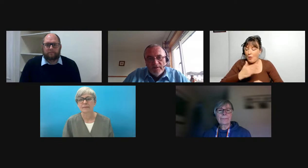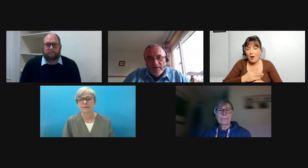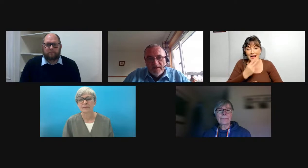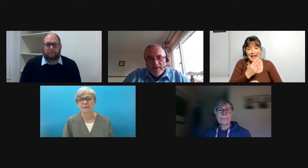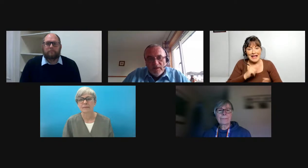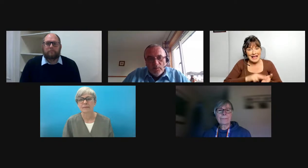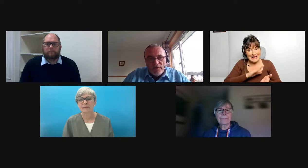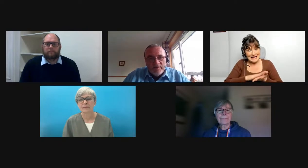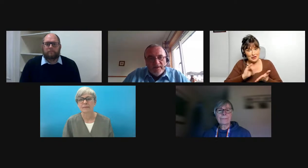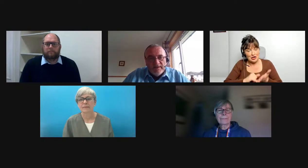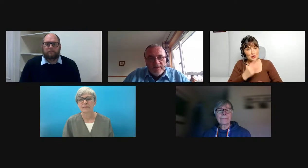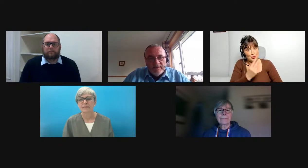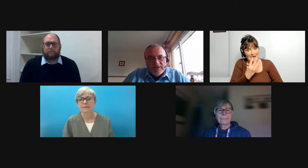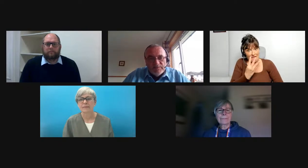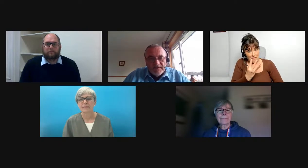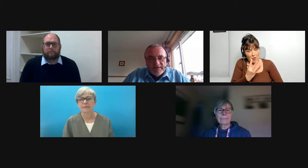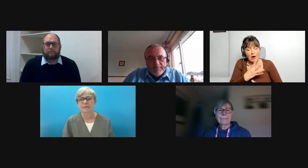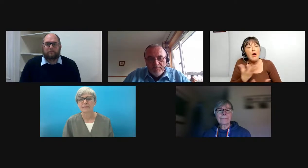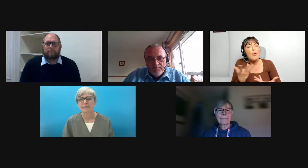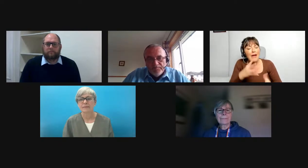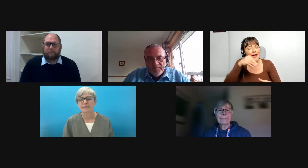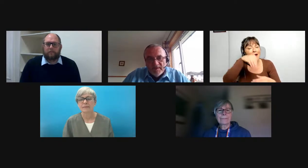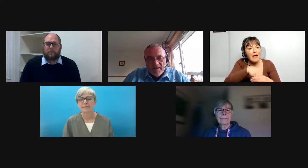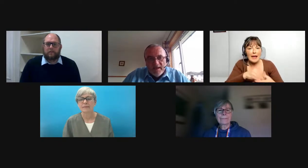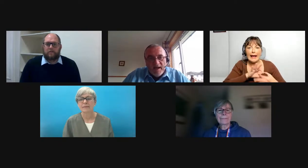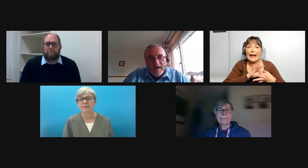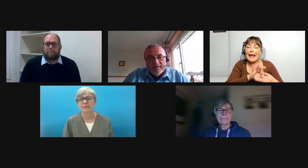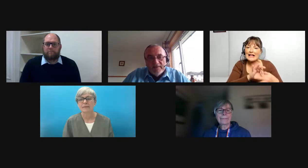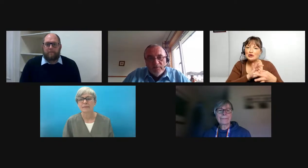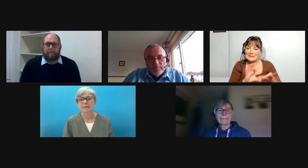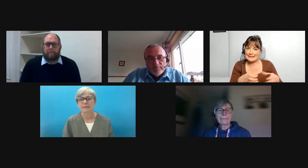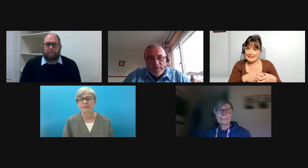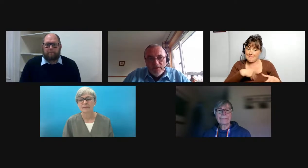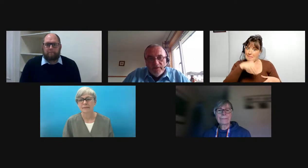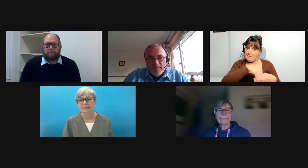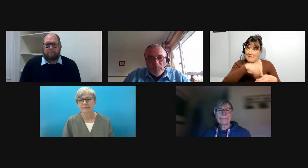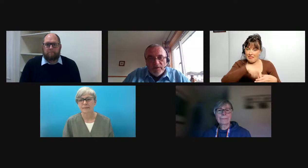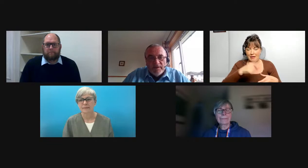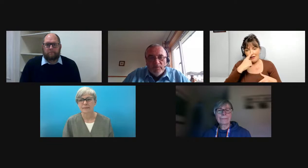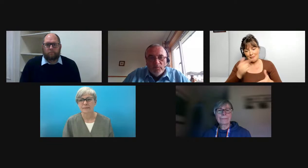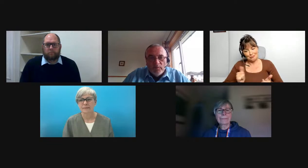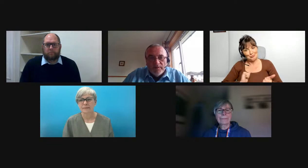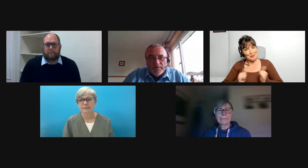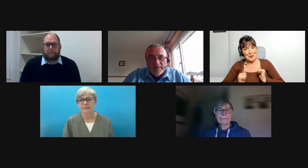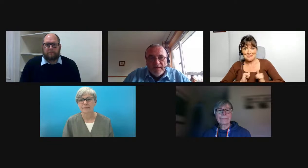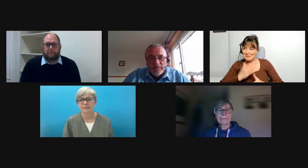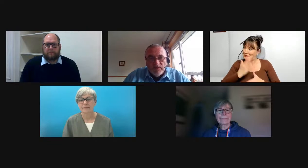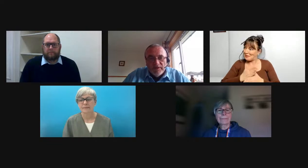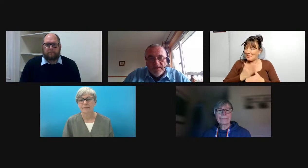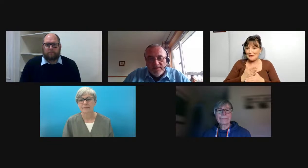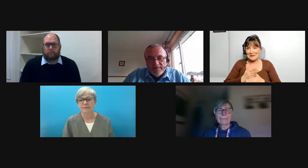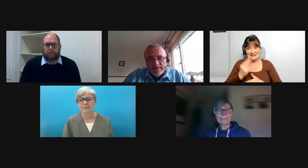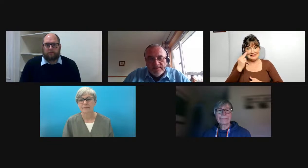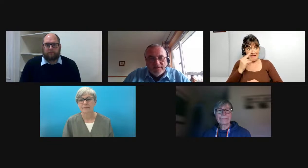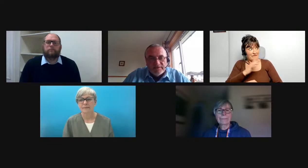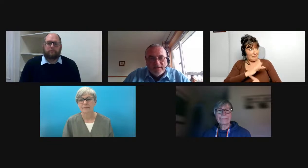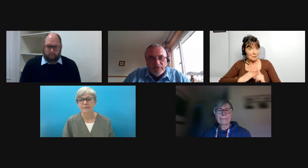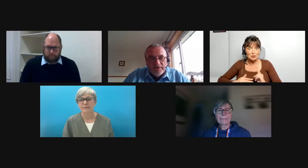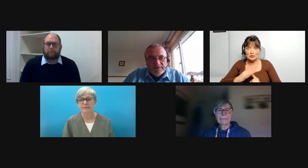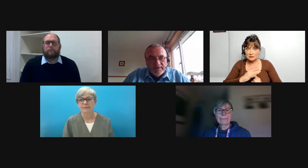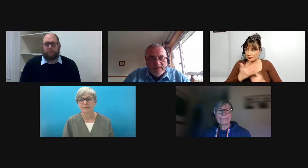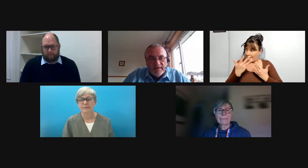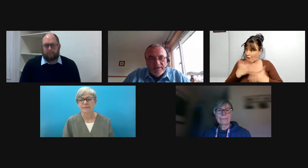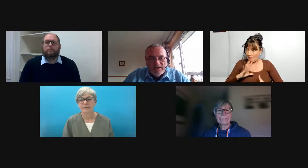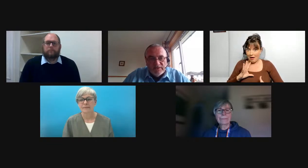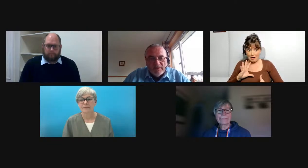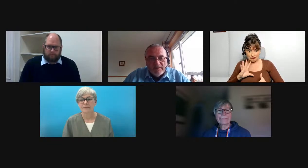24 within the engagement team. And I'm proud to have been working with the deaf community since I